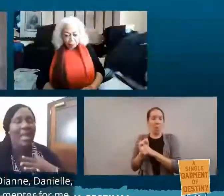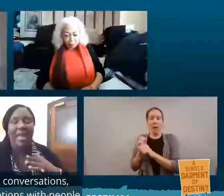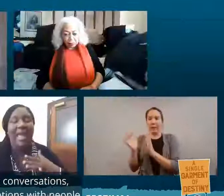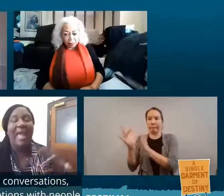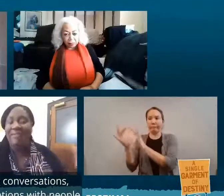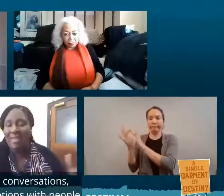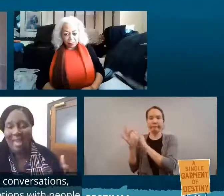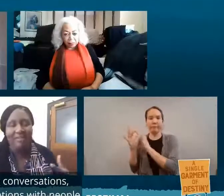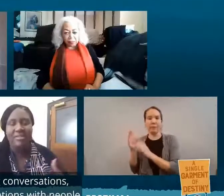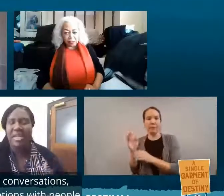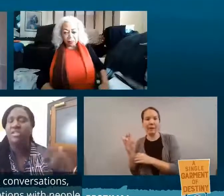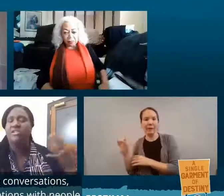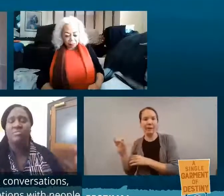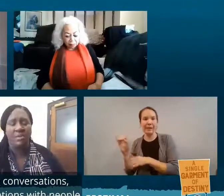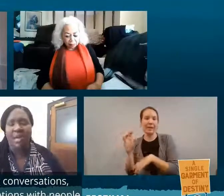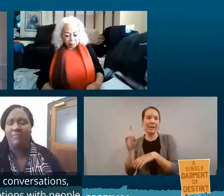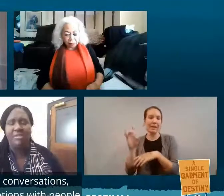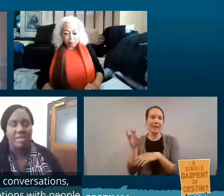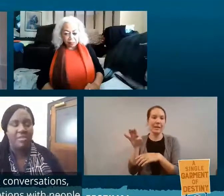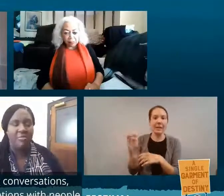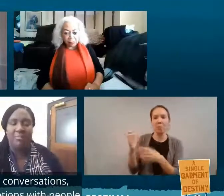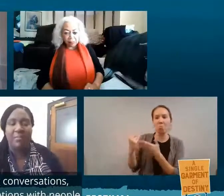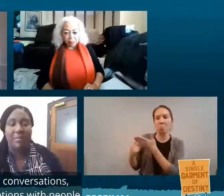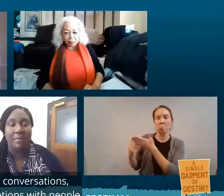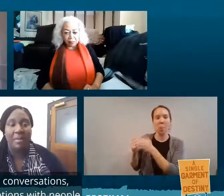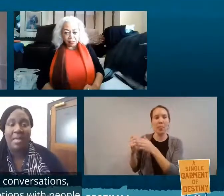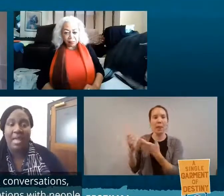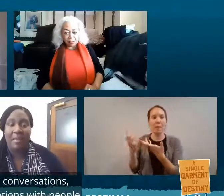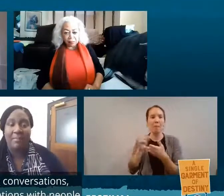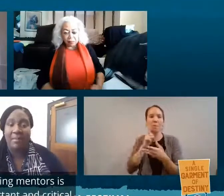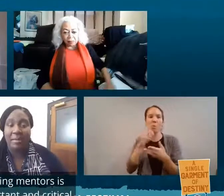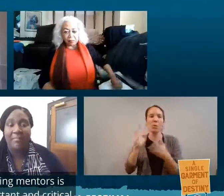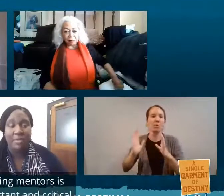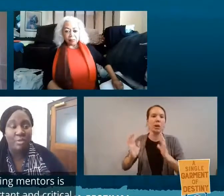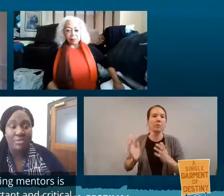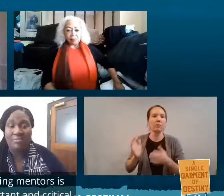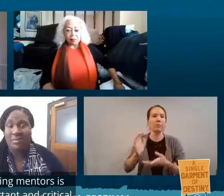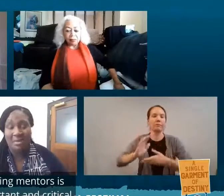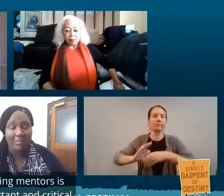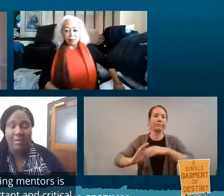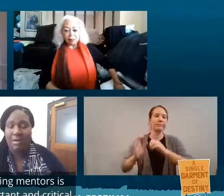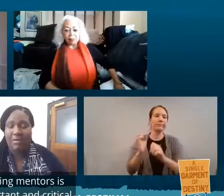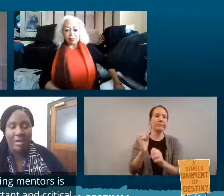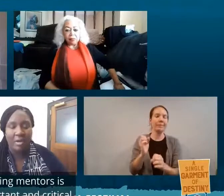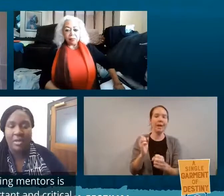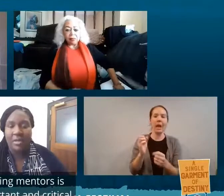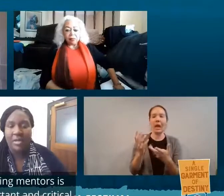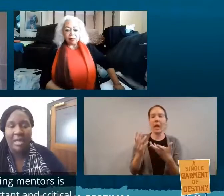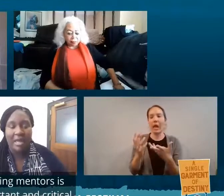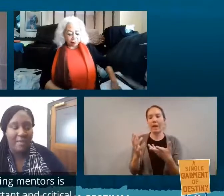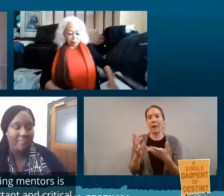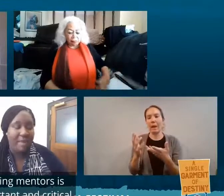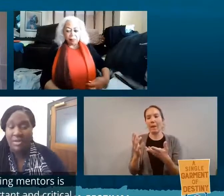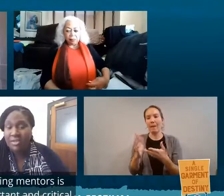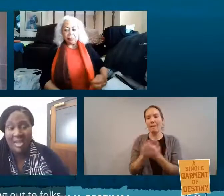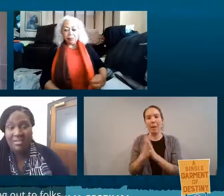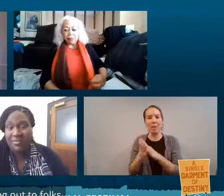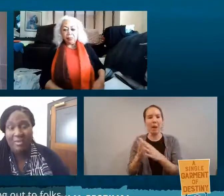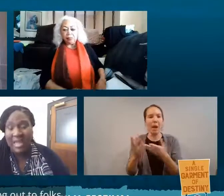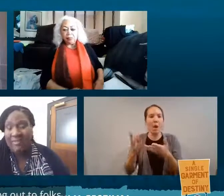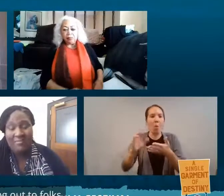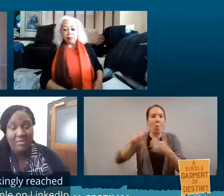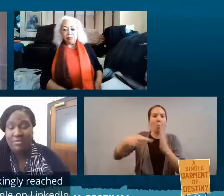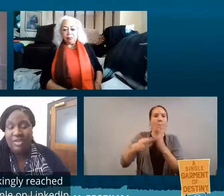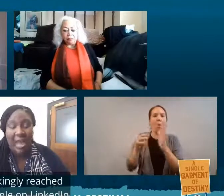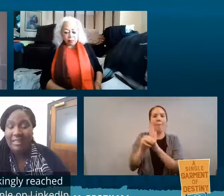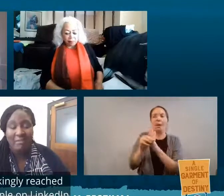mentor for me. Like having conversations, real conversations with people and building mentors is really important and critical. And reaching